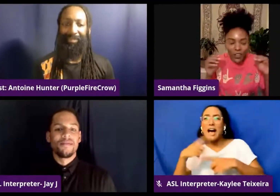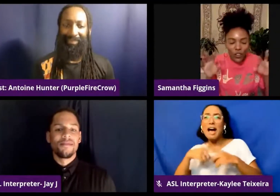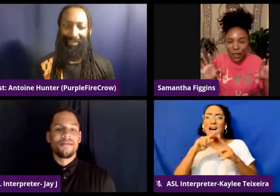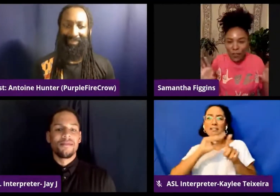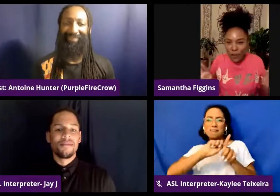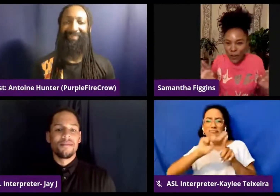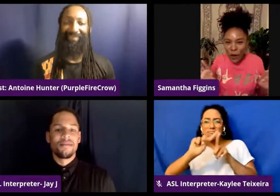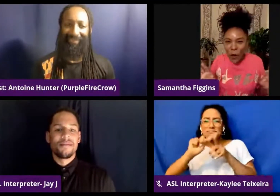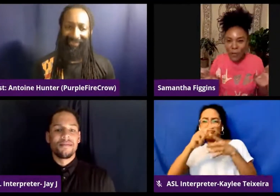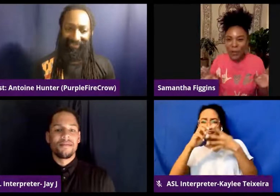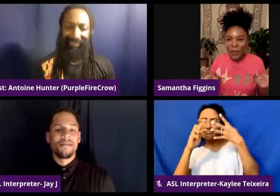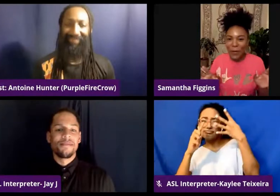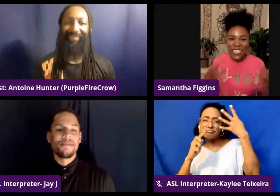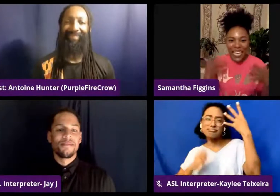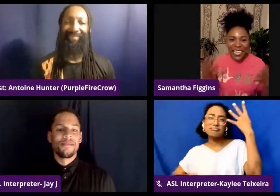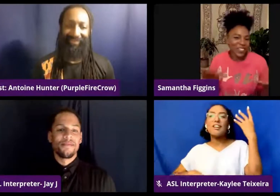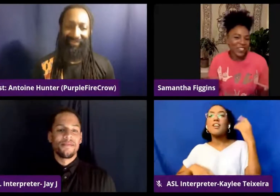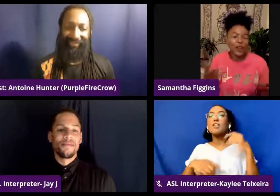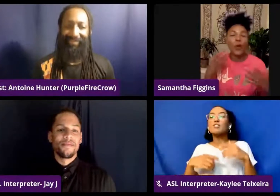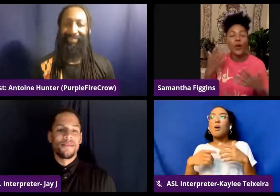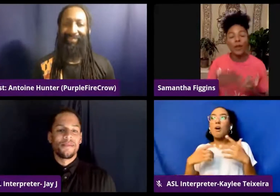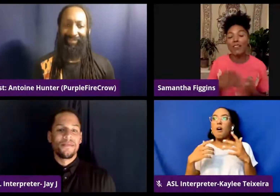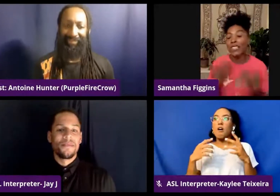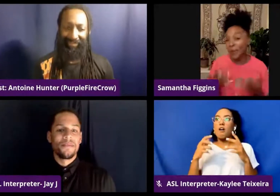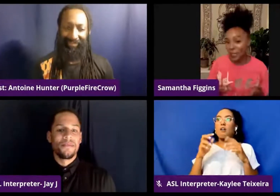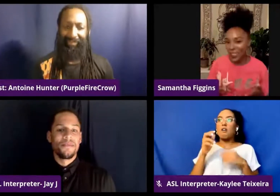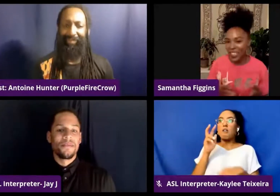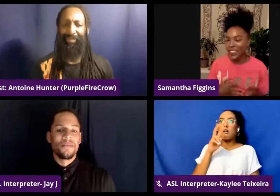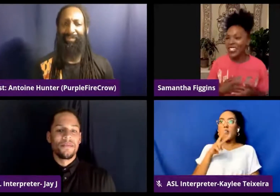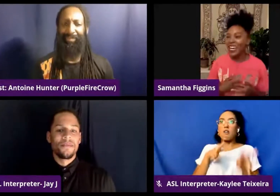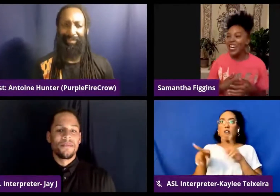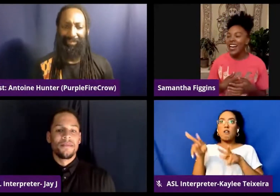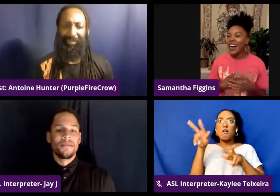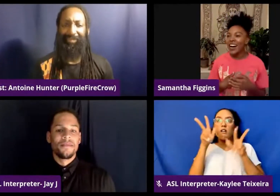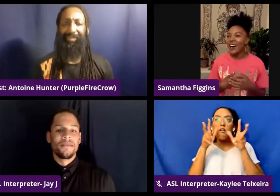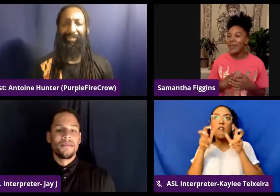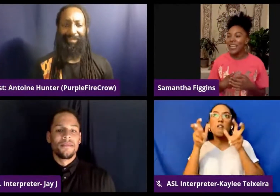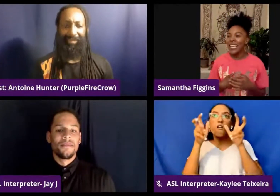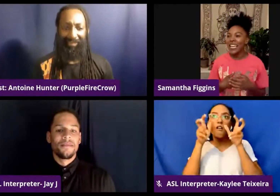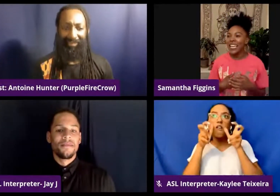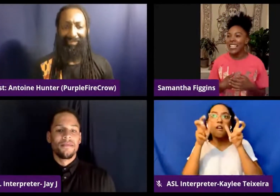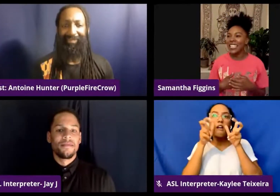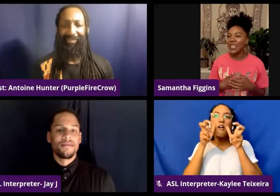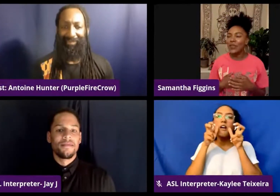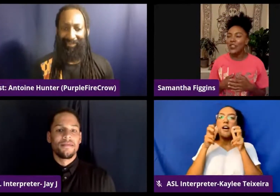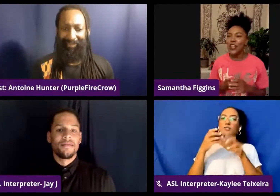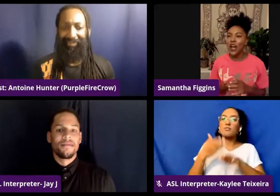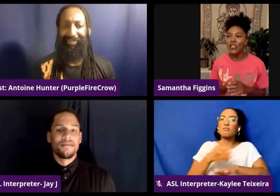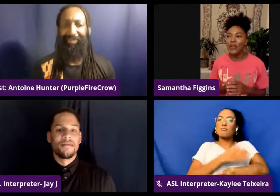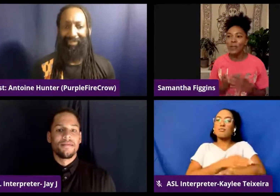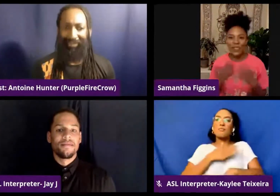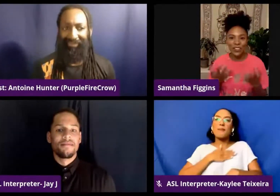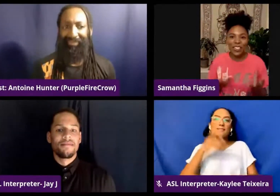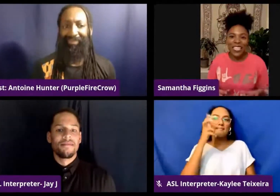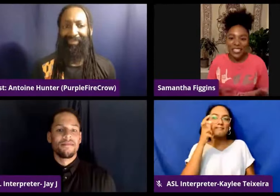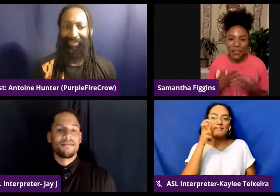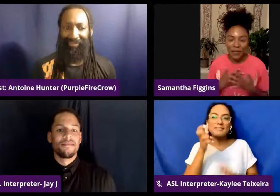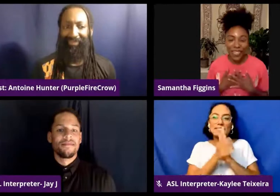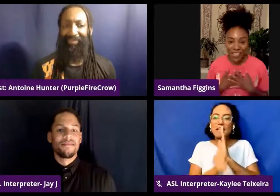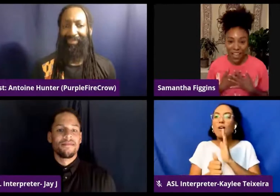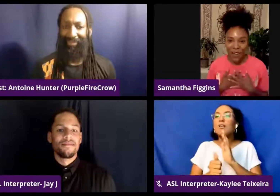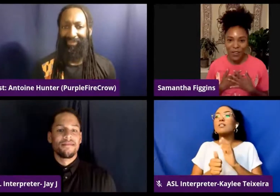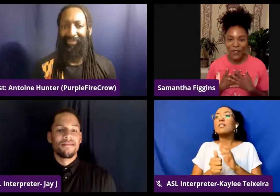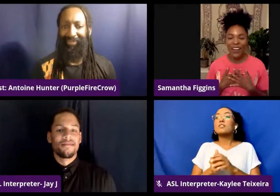really try to figure out what people are saying and just, work on my receptive skills. And it was just also a pleasure